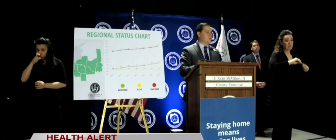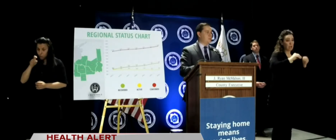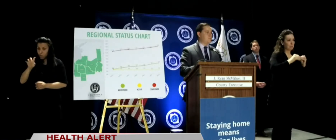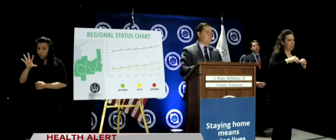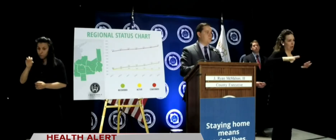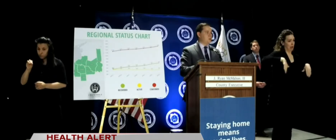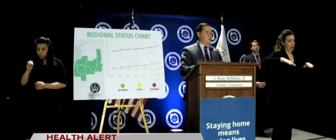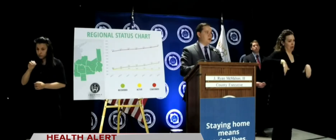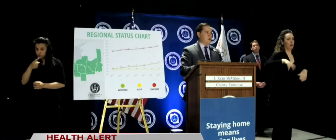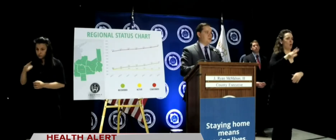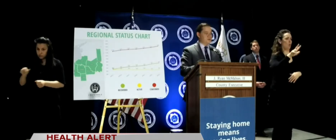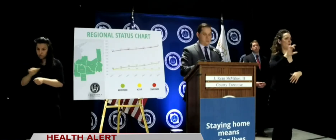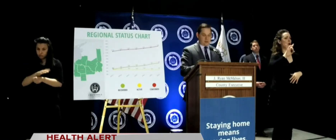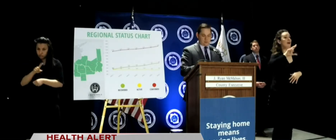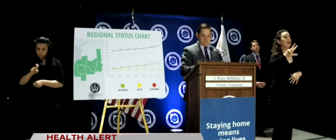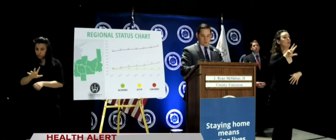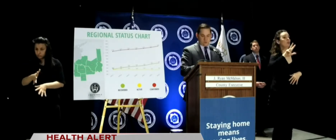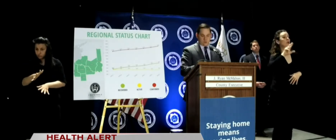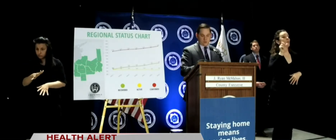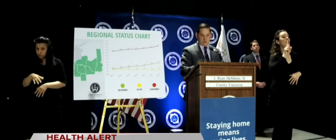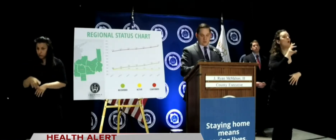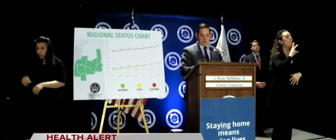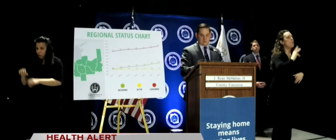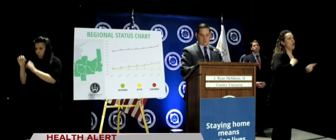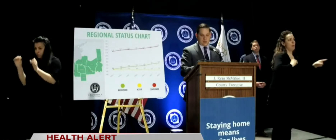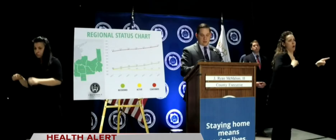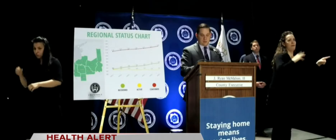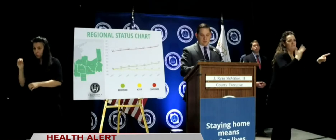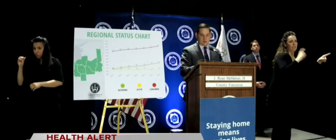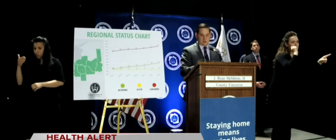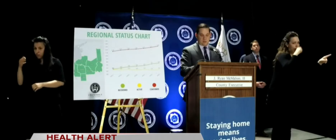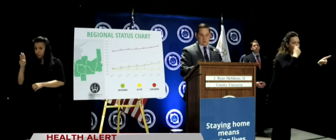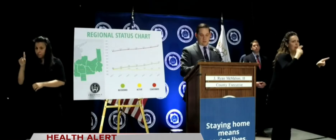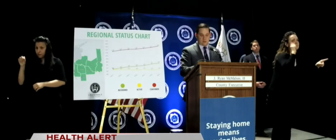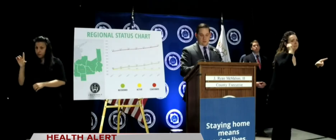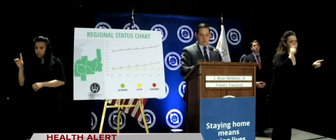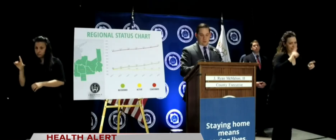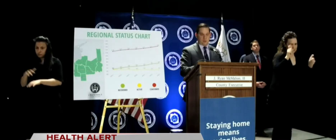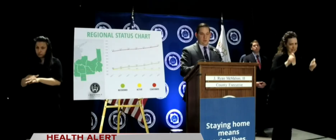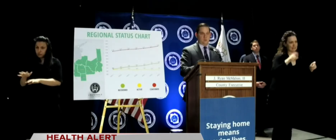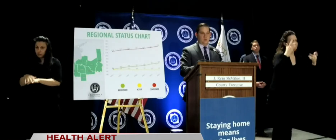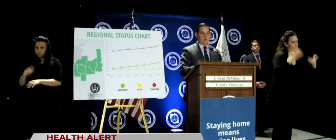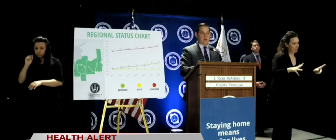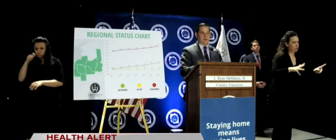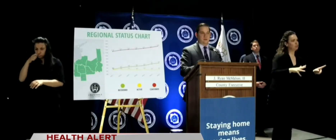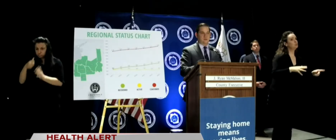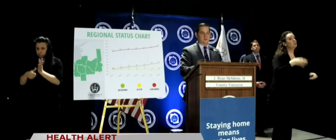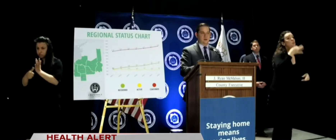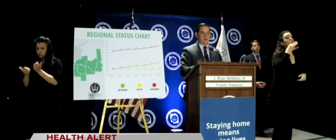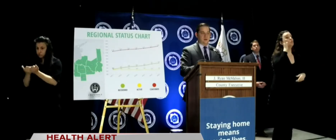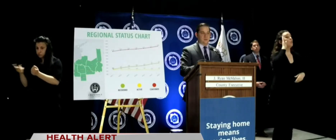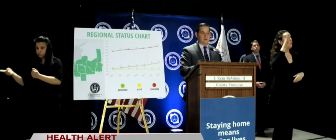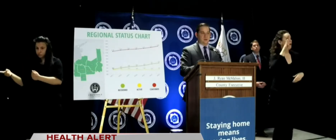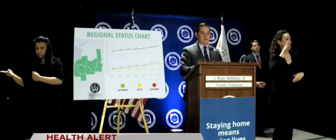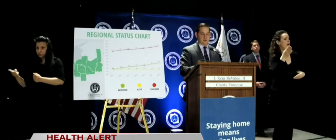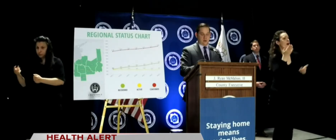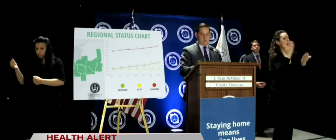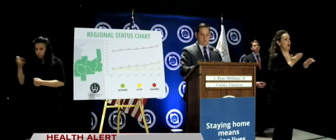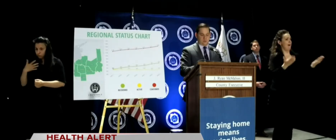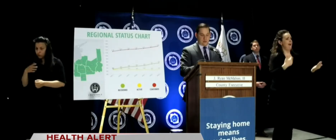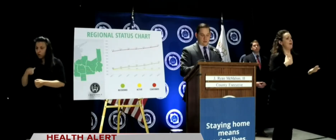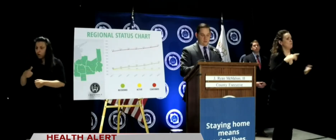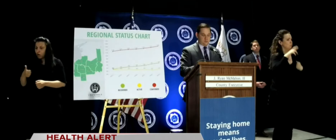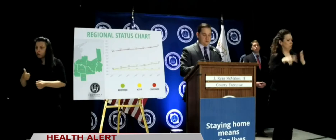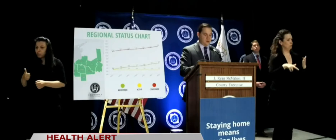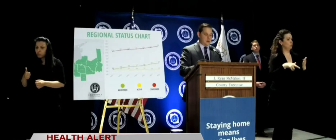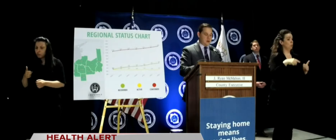site since Monday. We expect to have those back shortly. We'll know the positives. Then, based off of that, we'll know